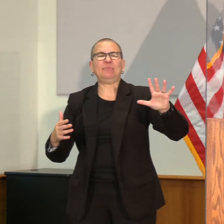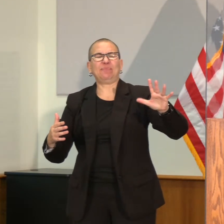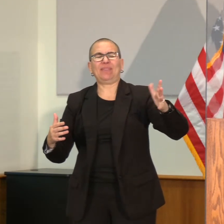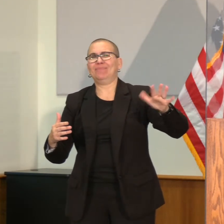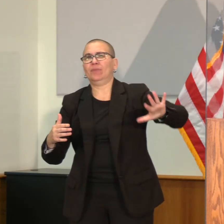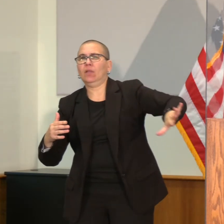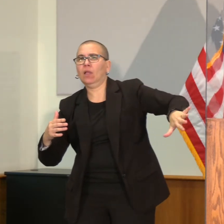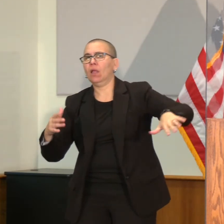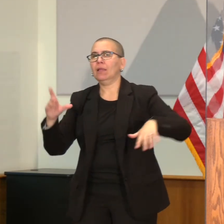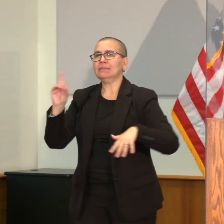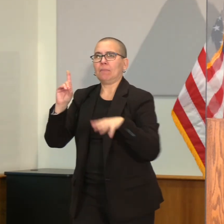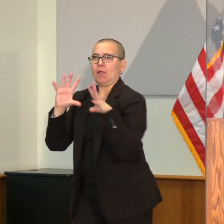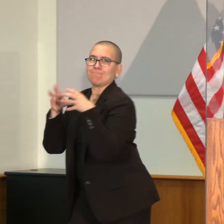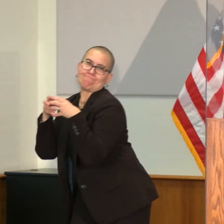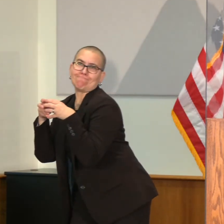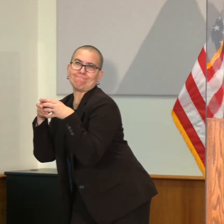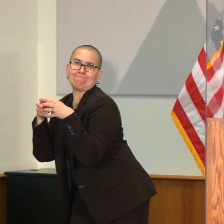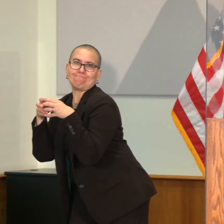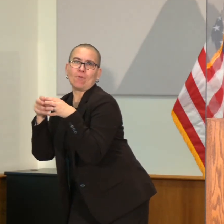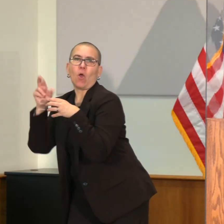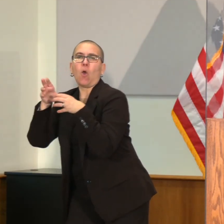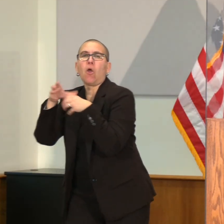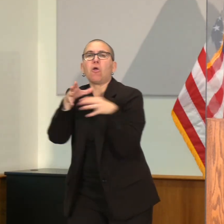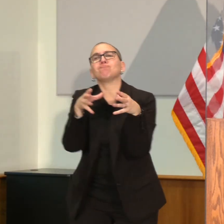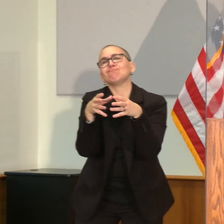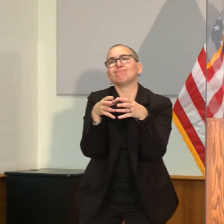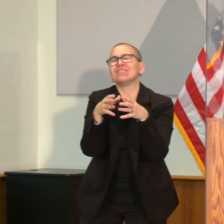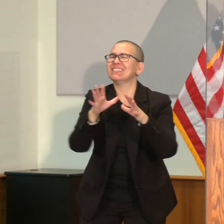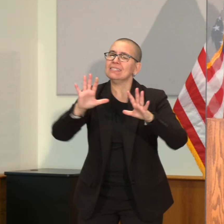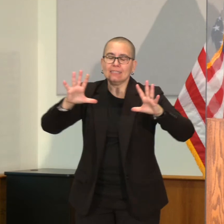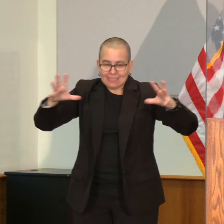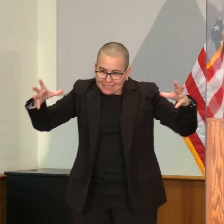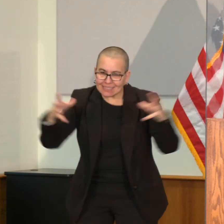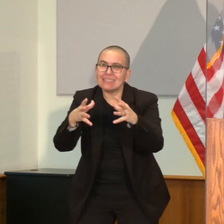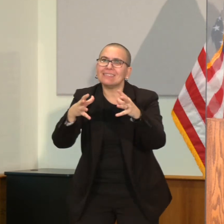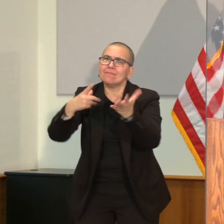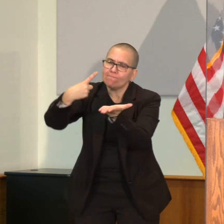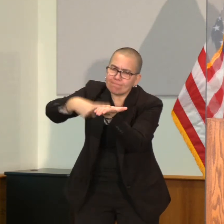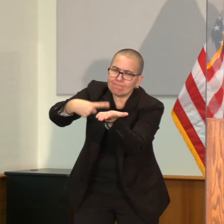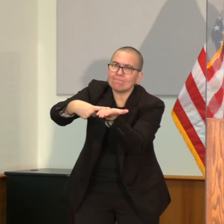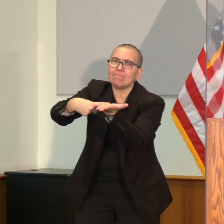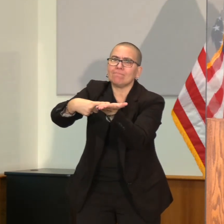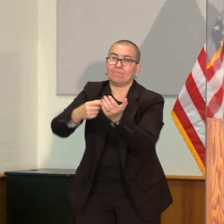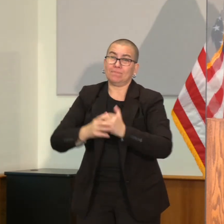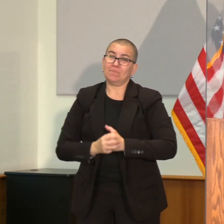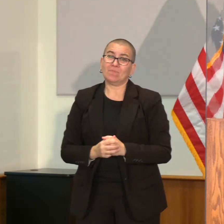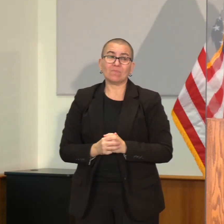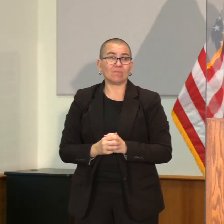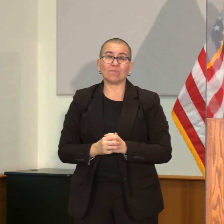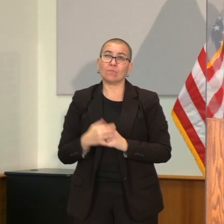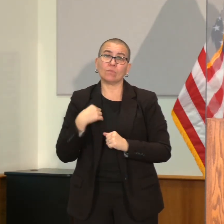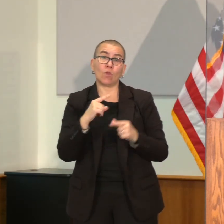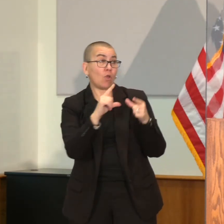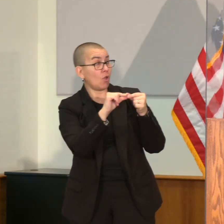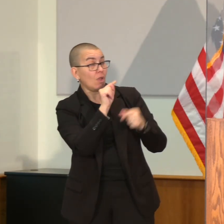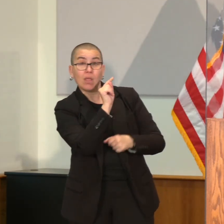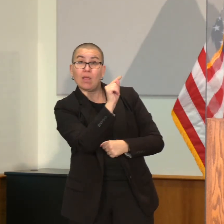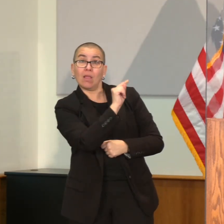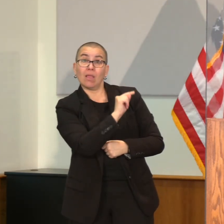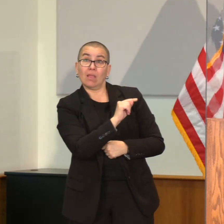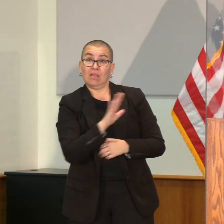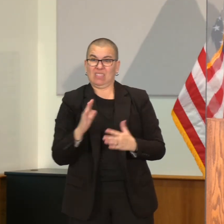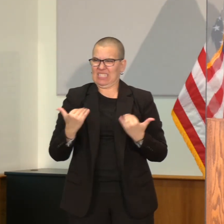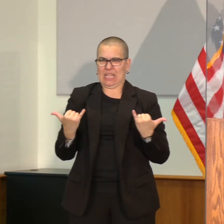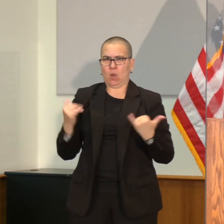There's always time to do what's right. And I heard others say, now. We must do